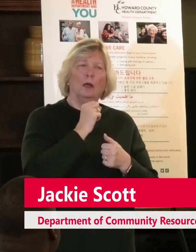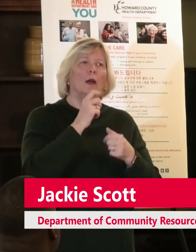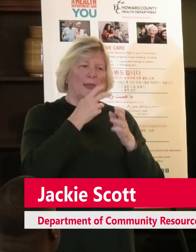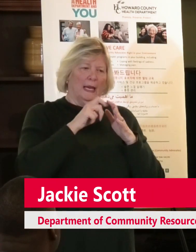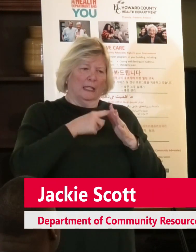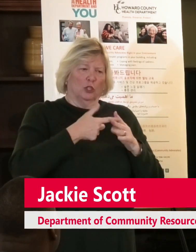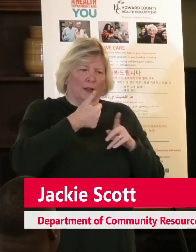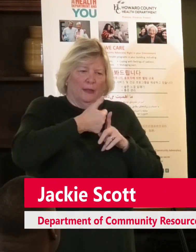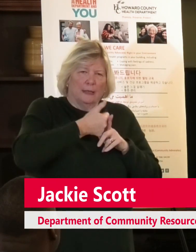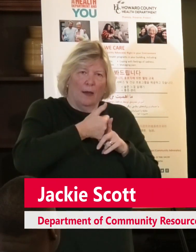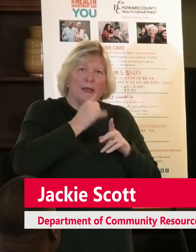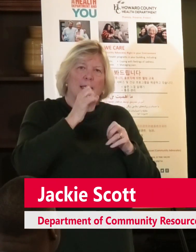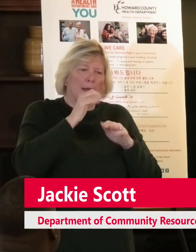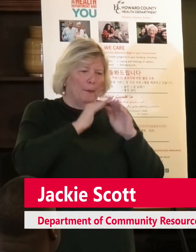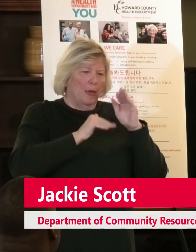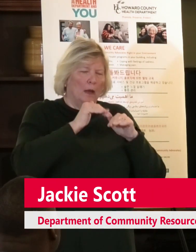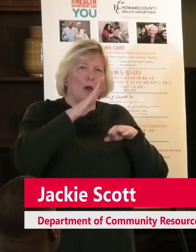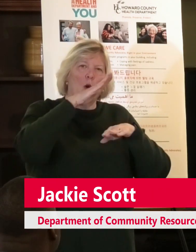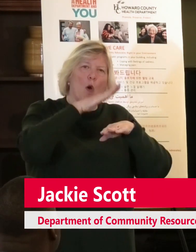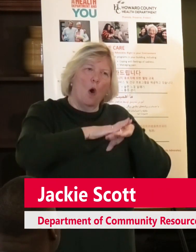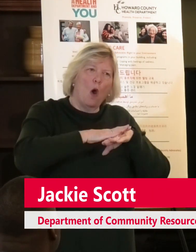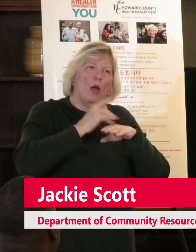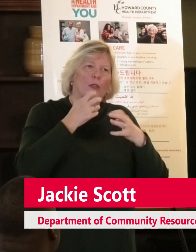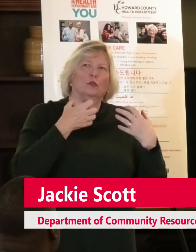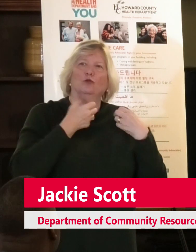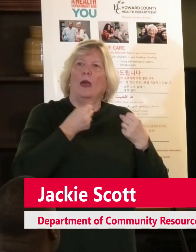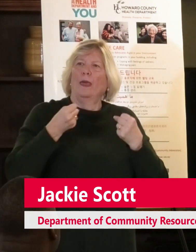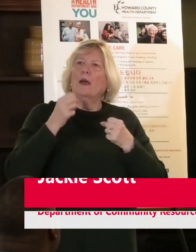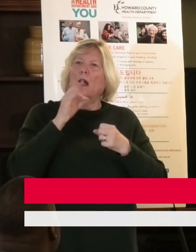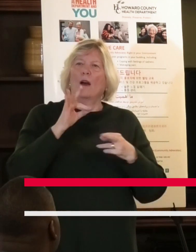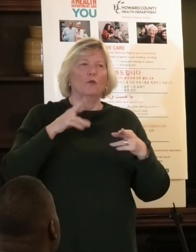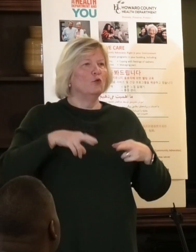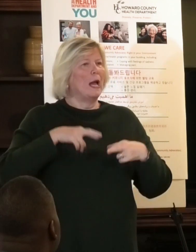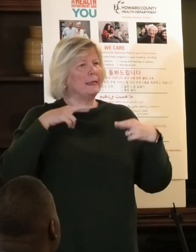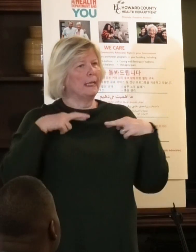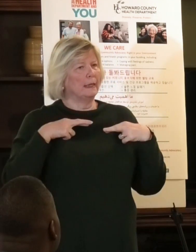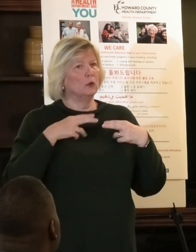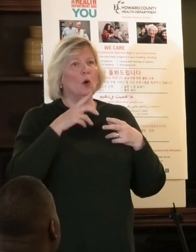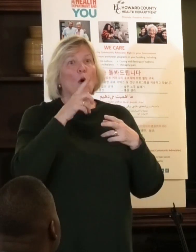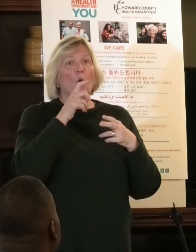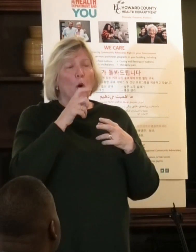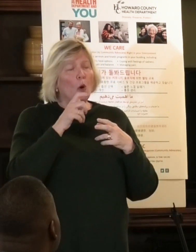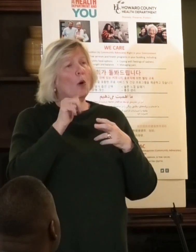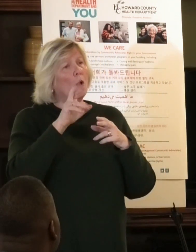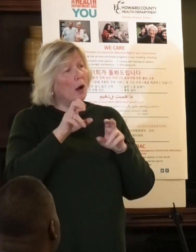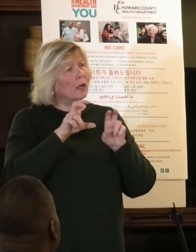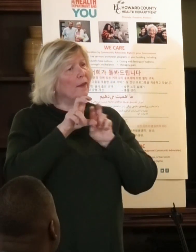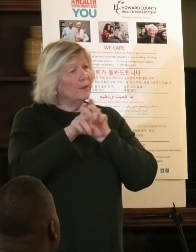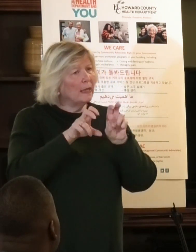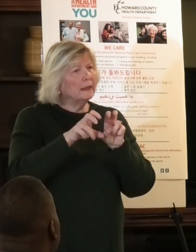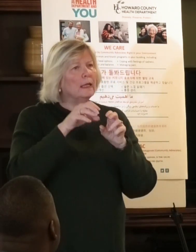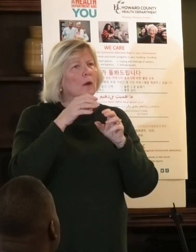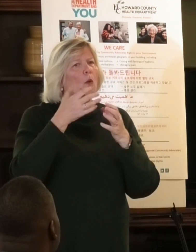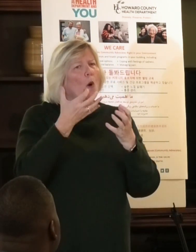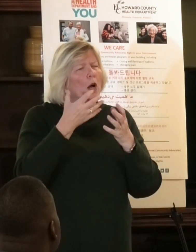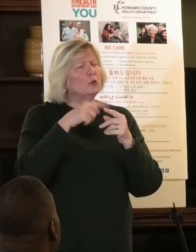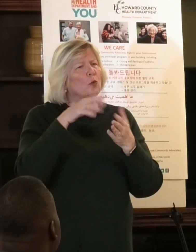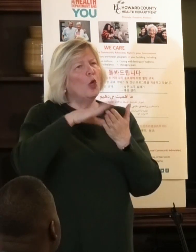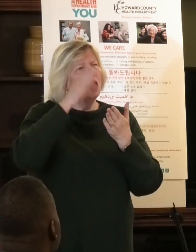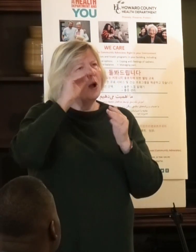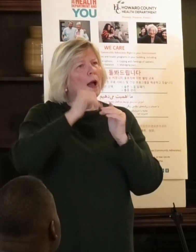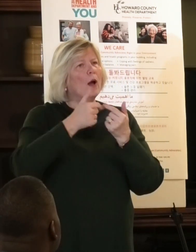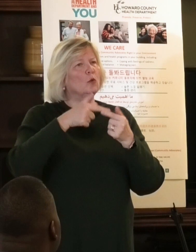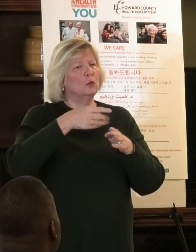is really building upon the strengths of residents who are invested in learning how to